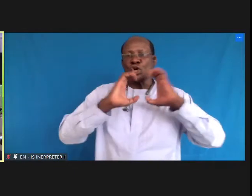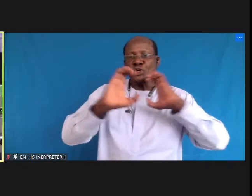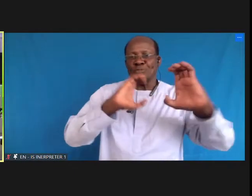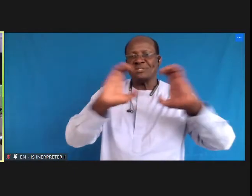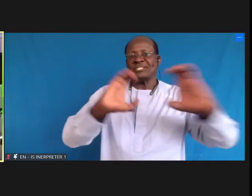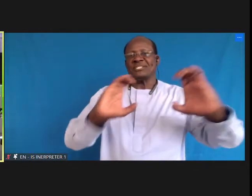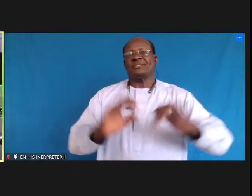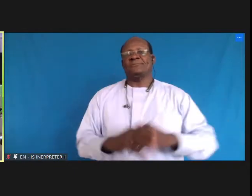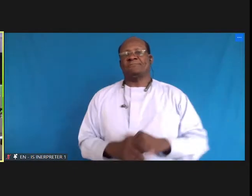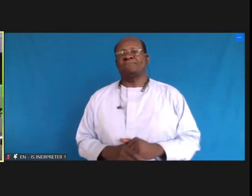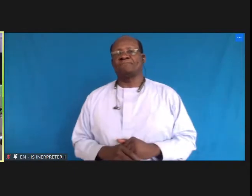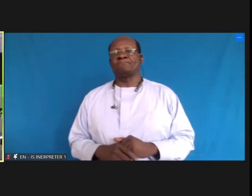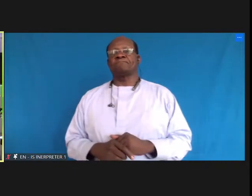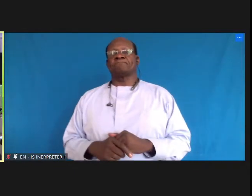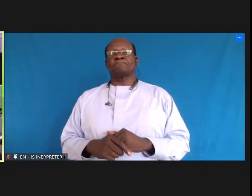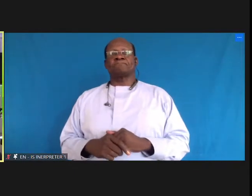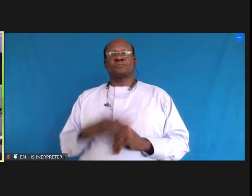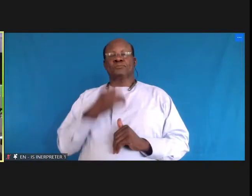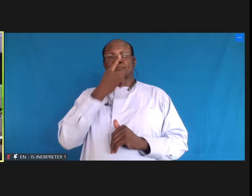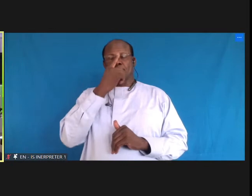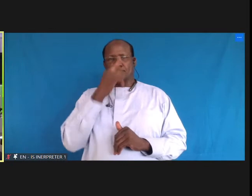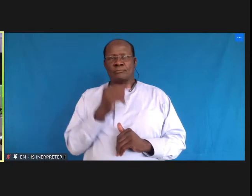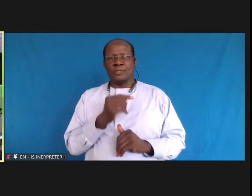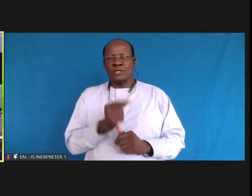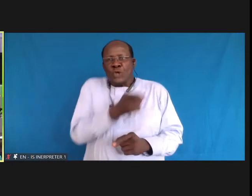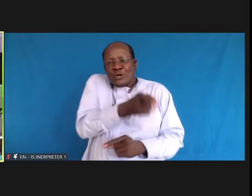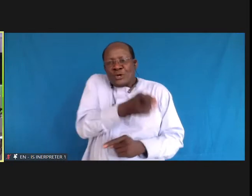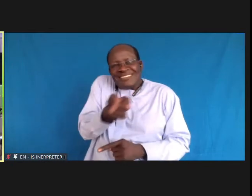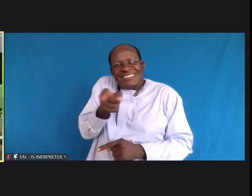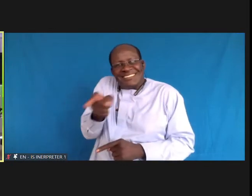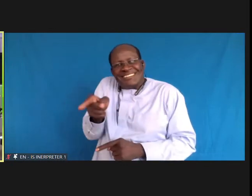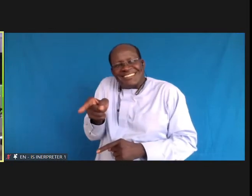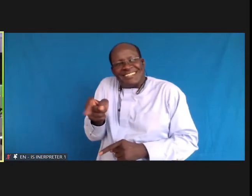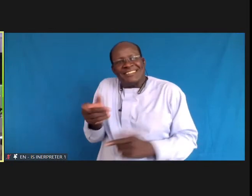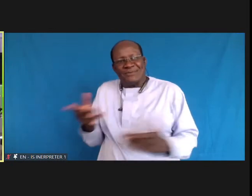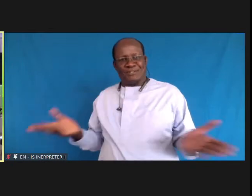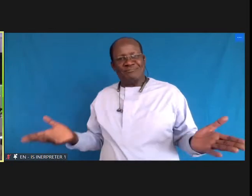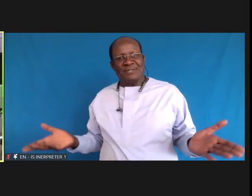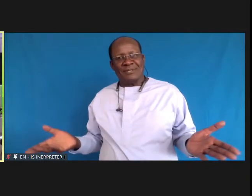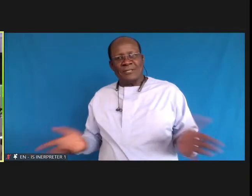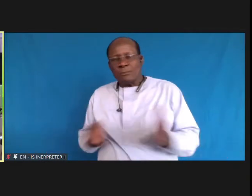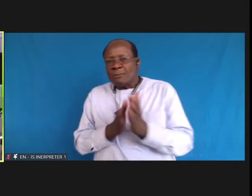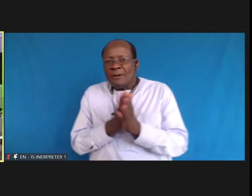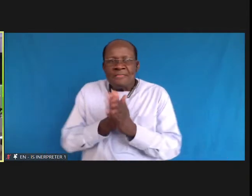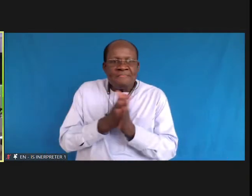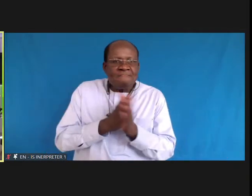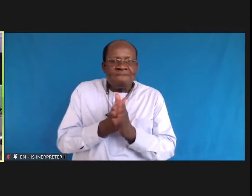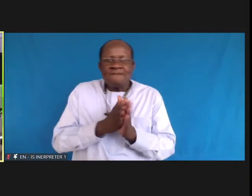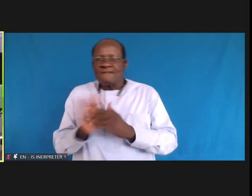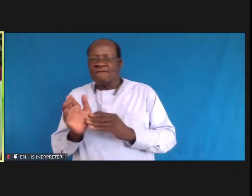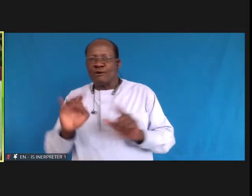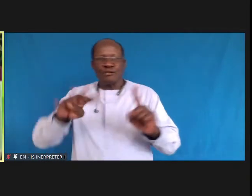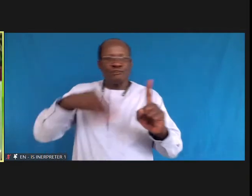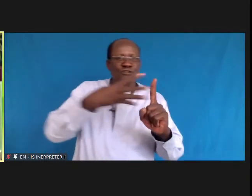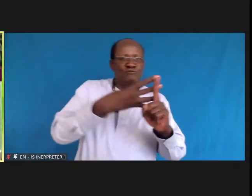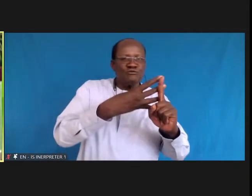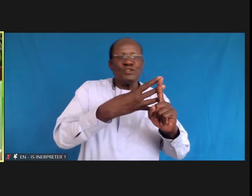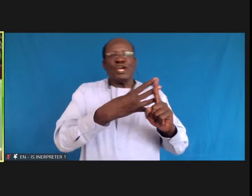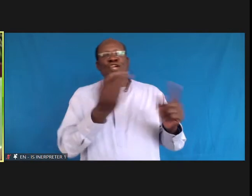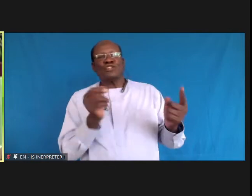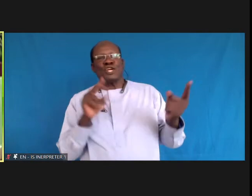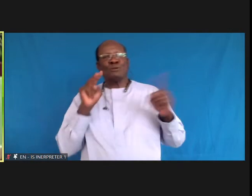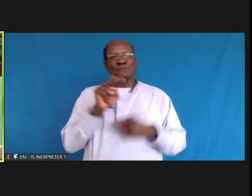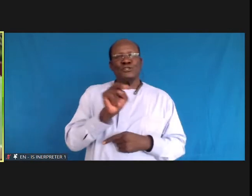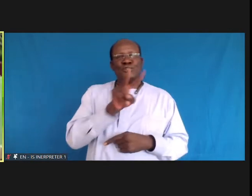to understand what is there on those principles, and aspiration from SDGs and Vision 2063, how we